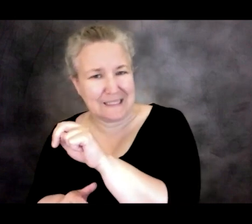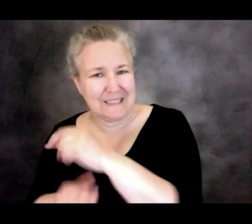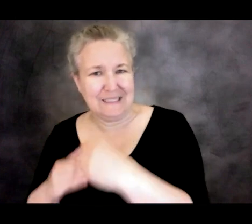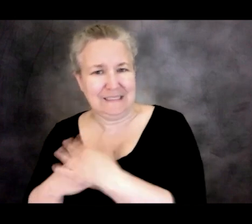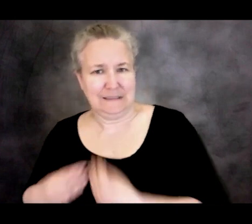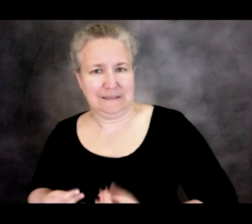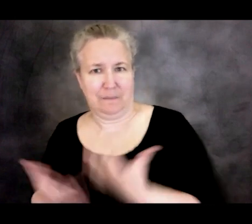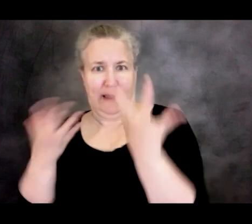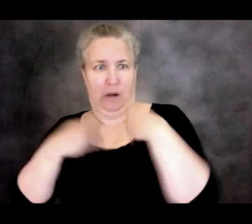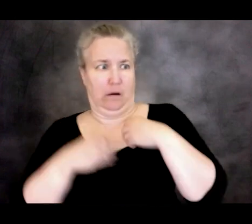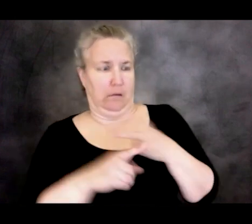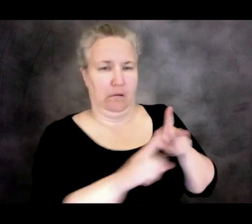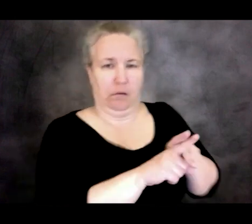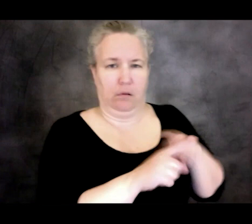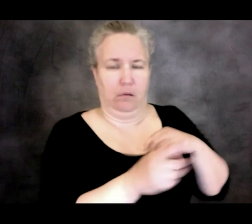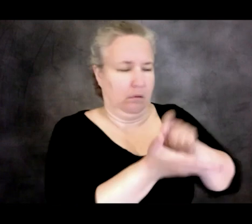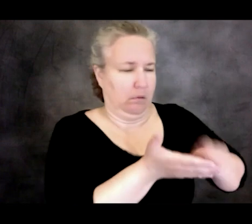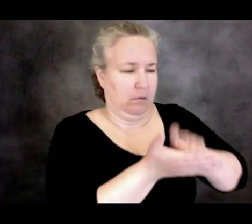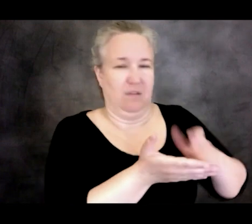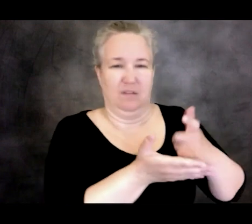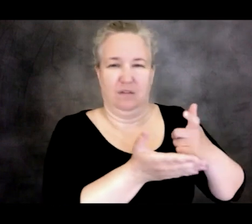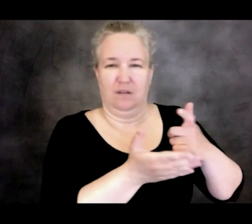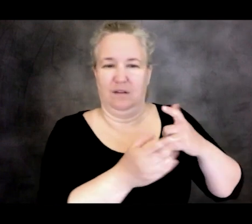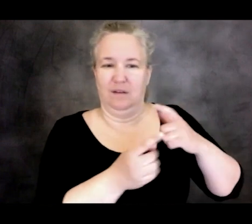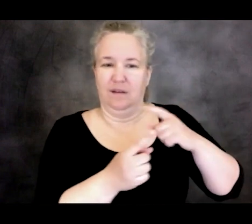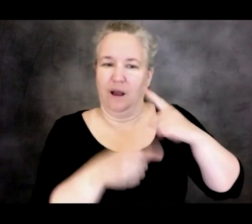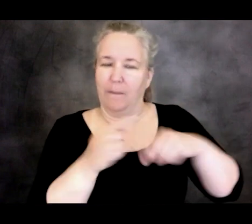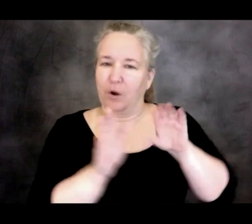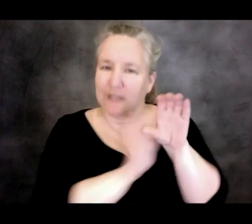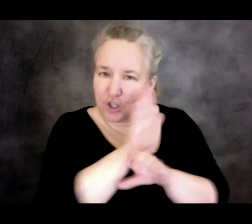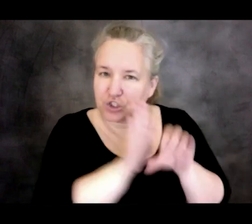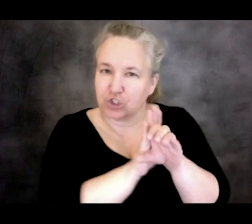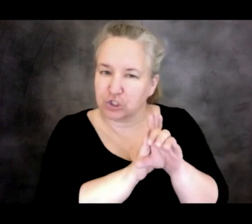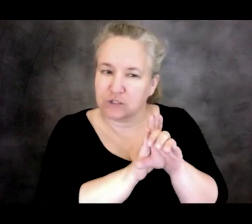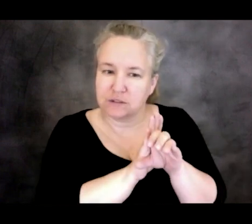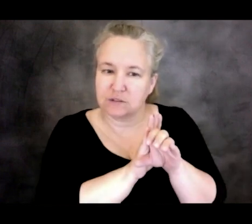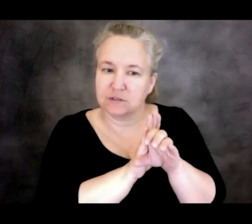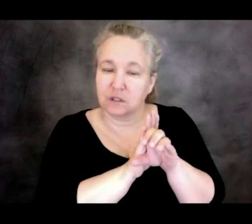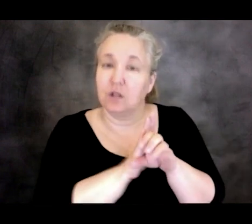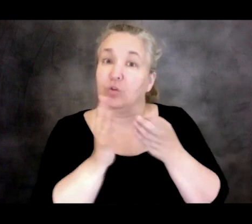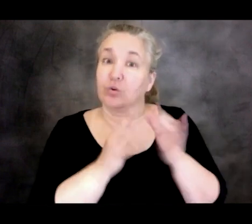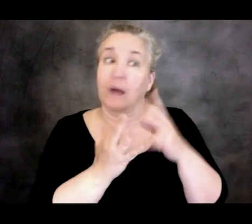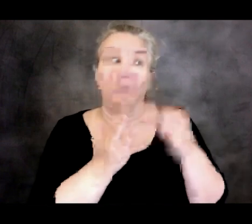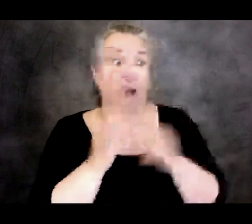to write about the characters that we've met through this project